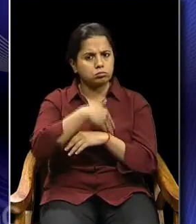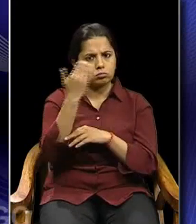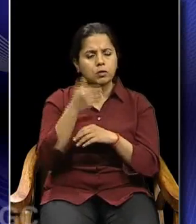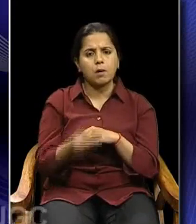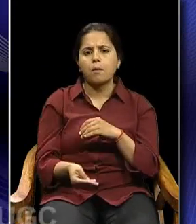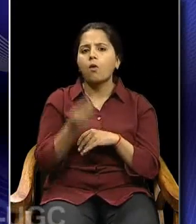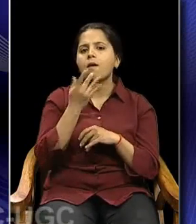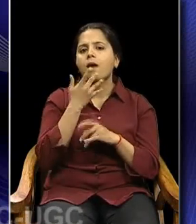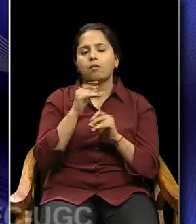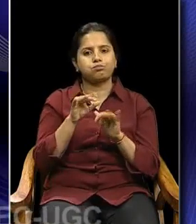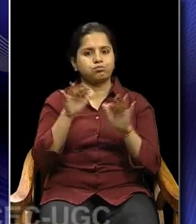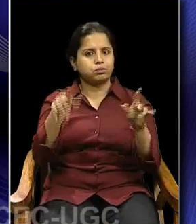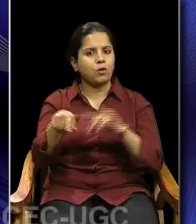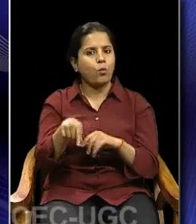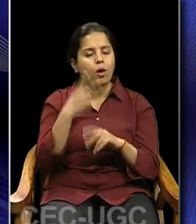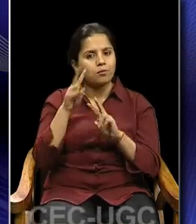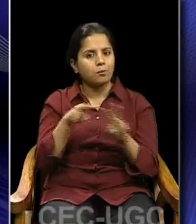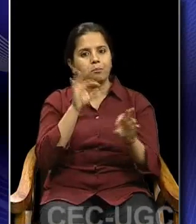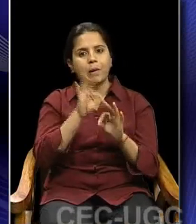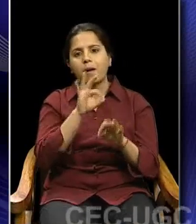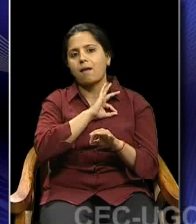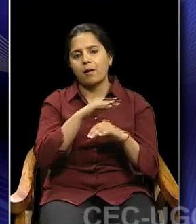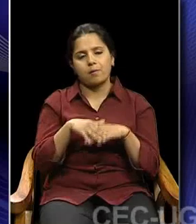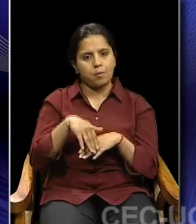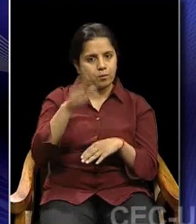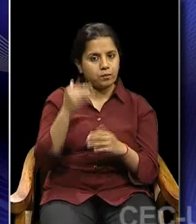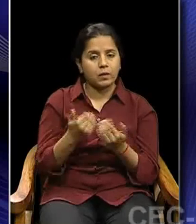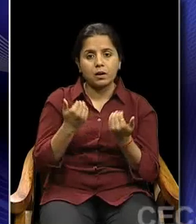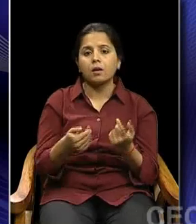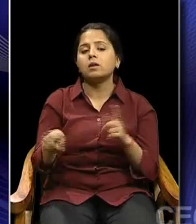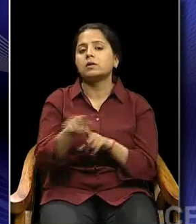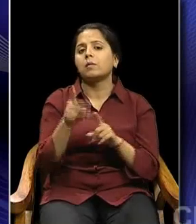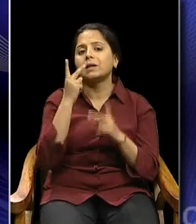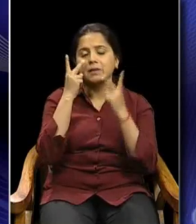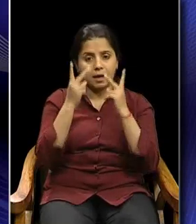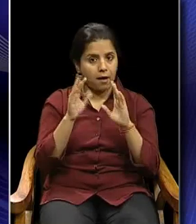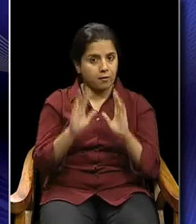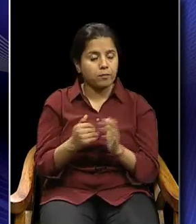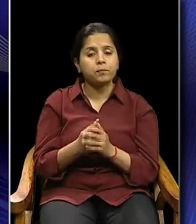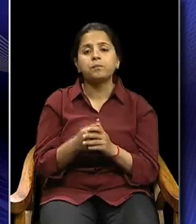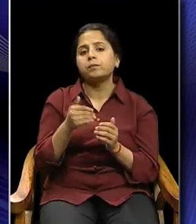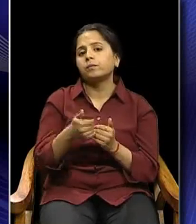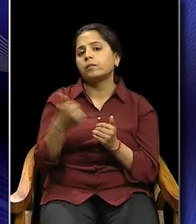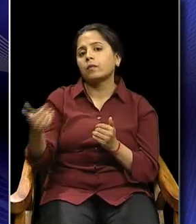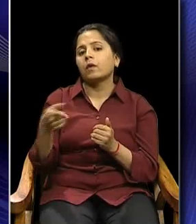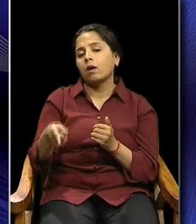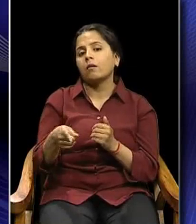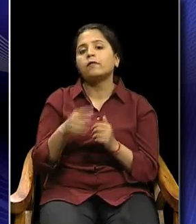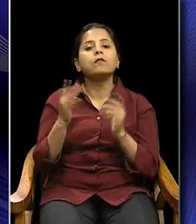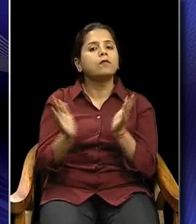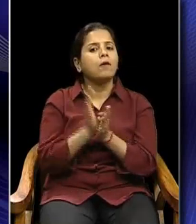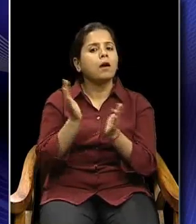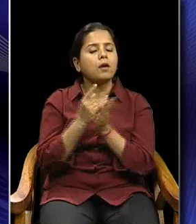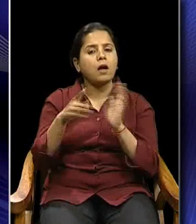more colorful and attractive for the tourists. And we will also see that apart from these kinds of festivals, that how